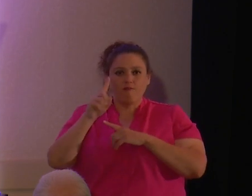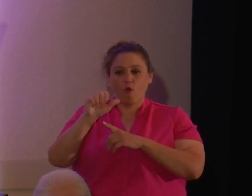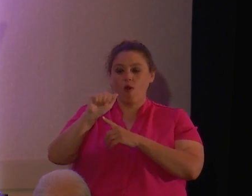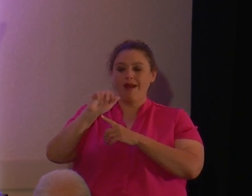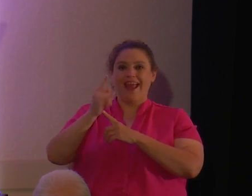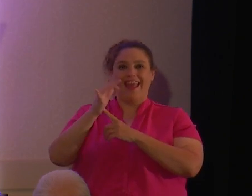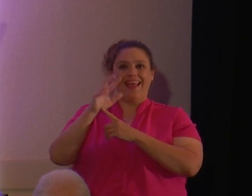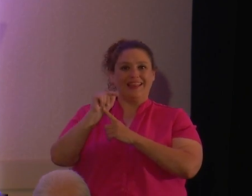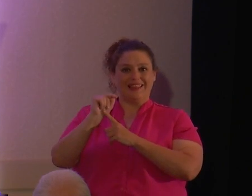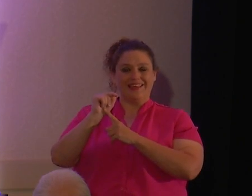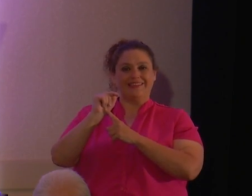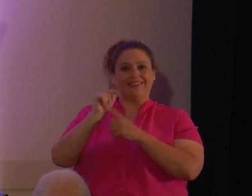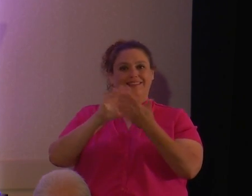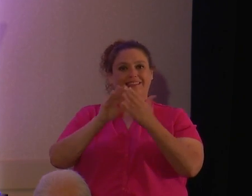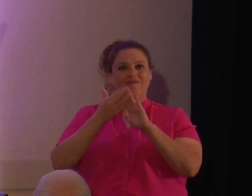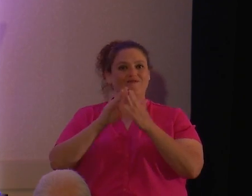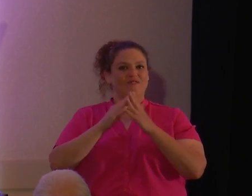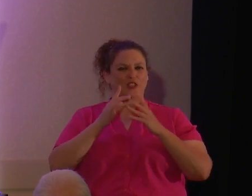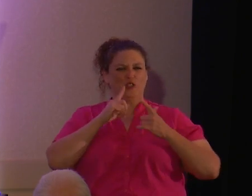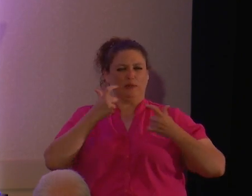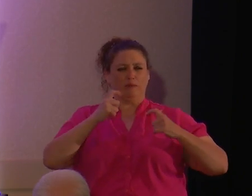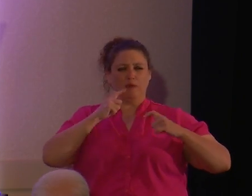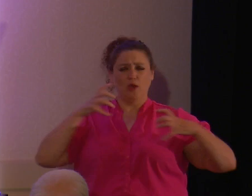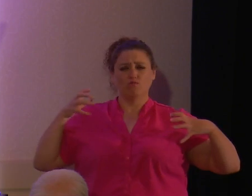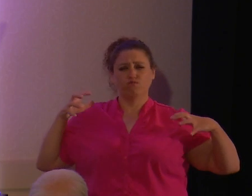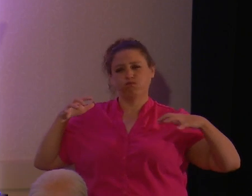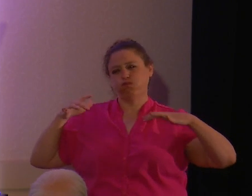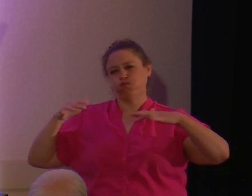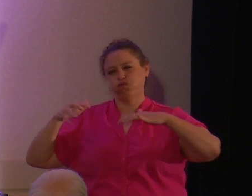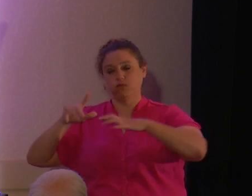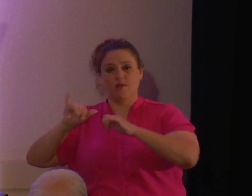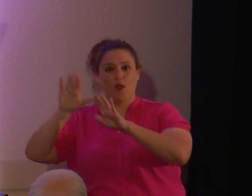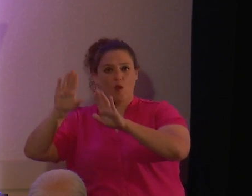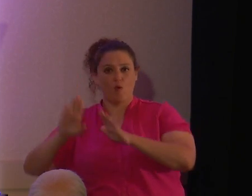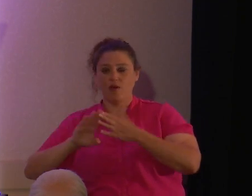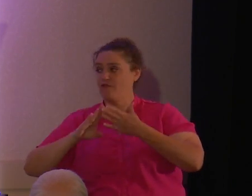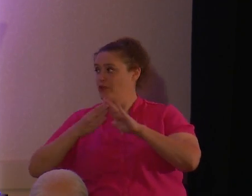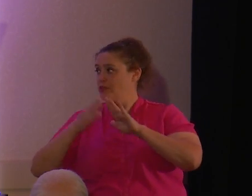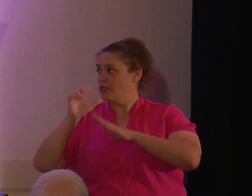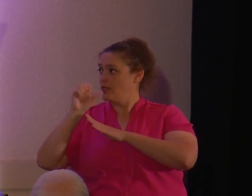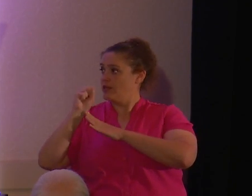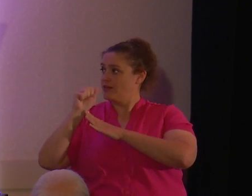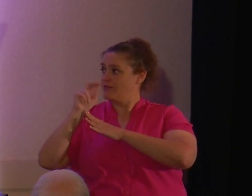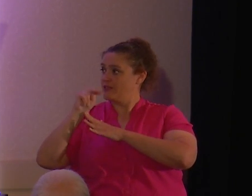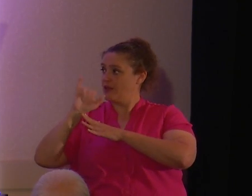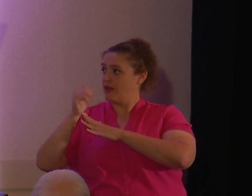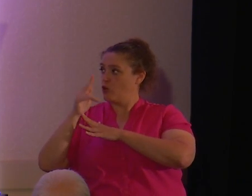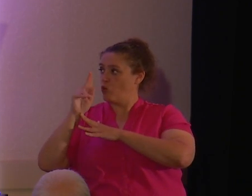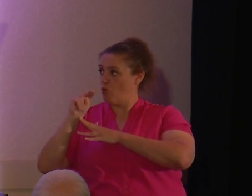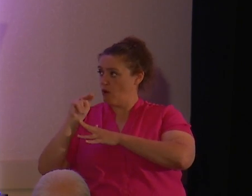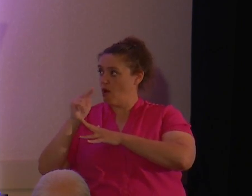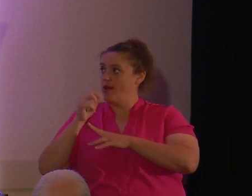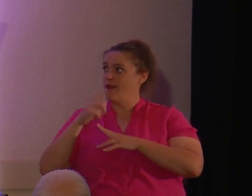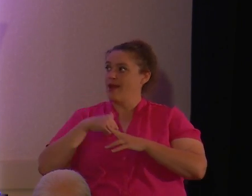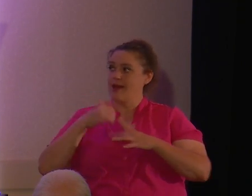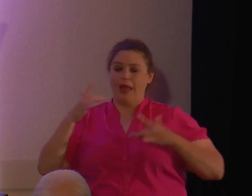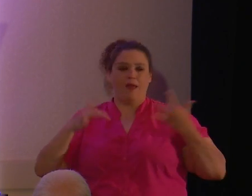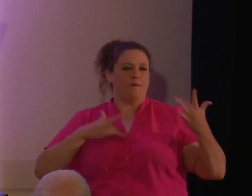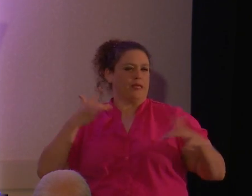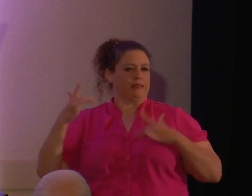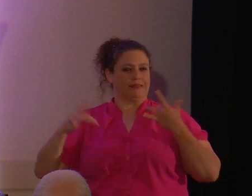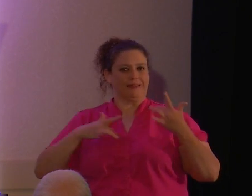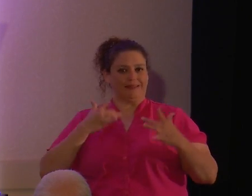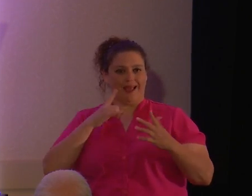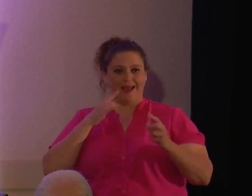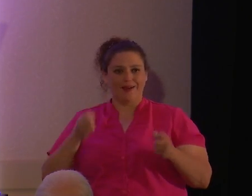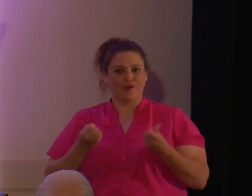convention of proportion to come to the wonderful city of San Juan. And I am really pleased to bring it to you. This will be the